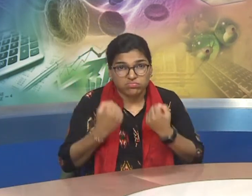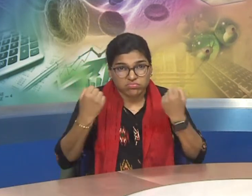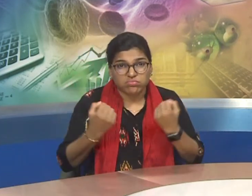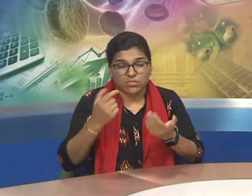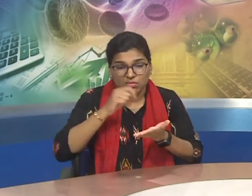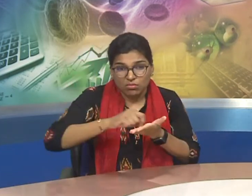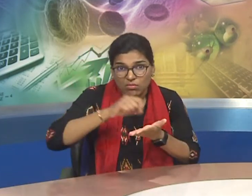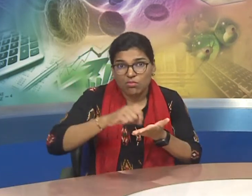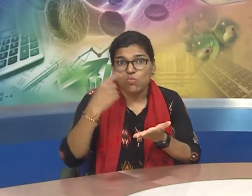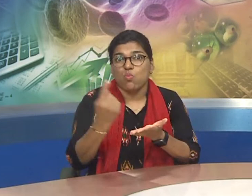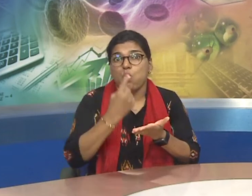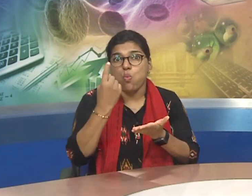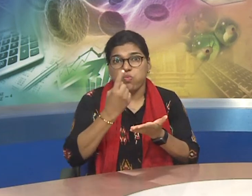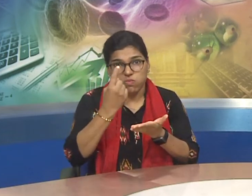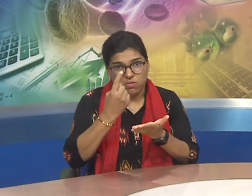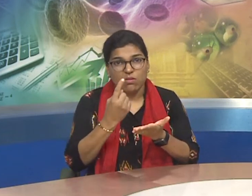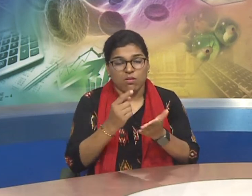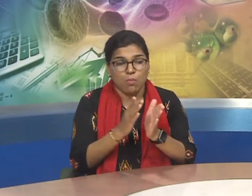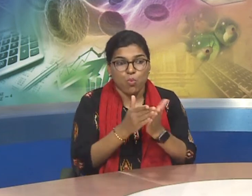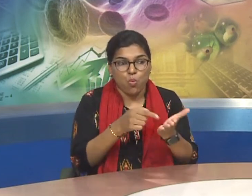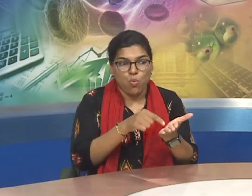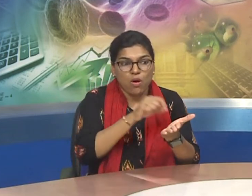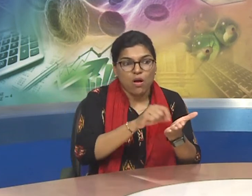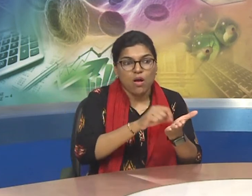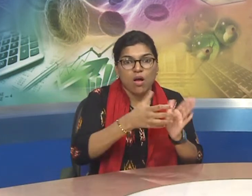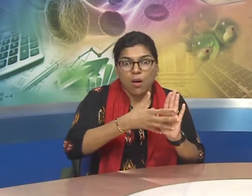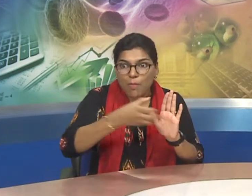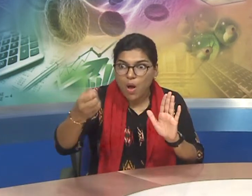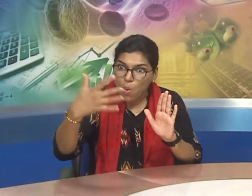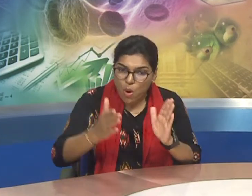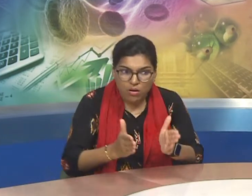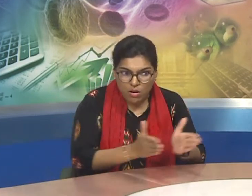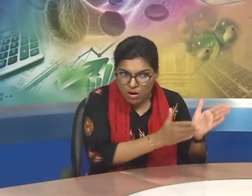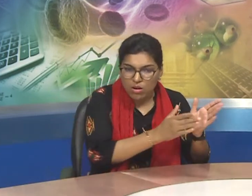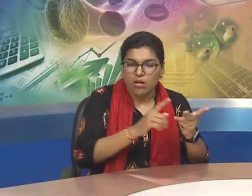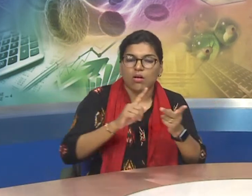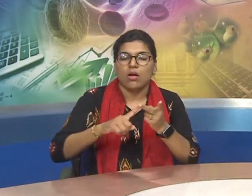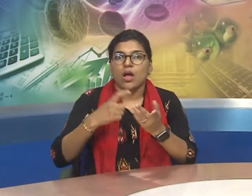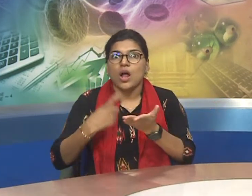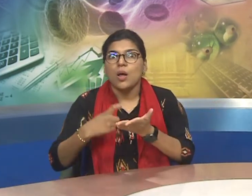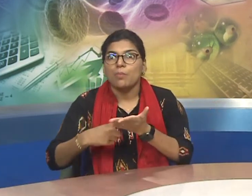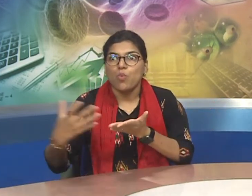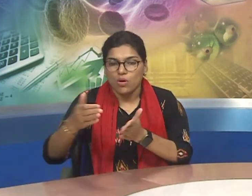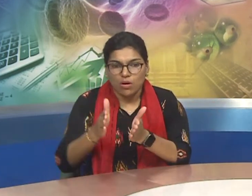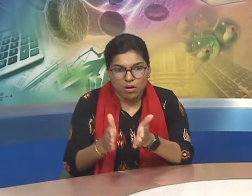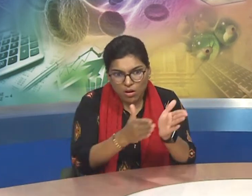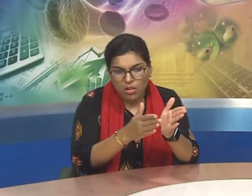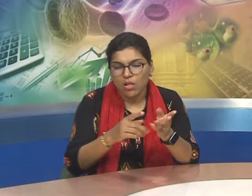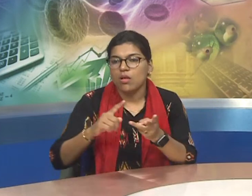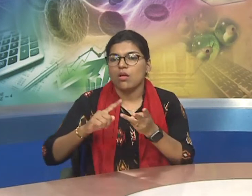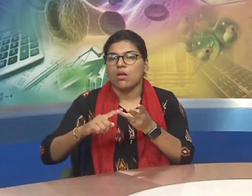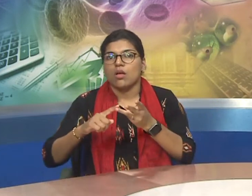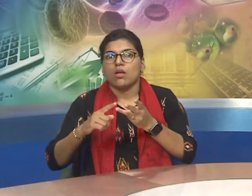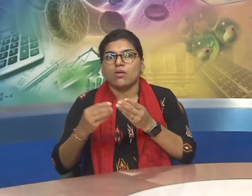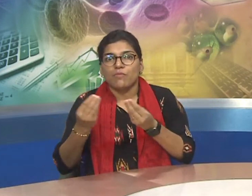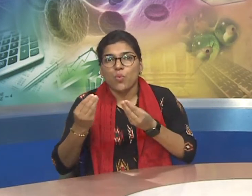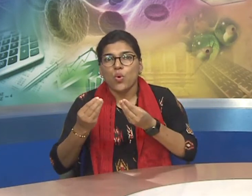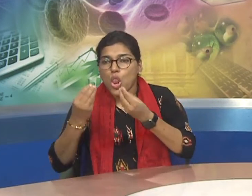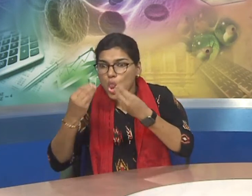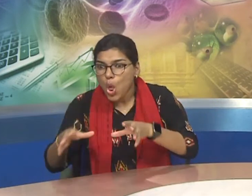In our previous time, earlier, in the manual system, libraries used to maintain book or card catalogs. So all